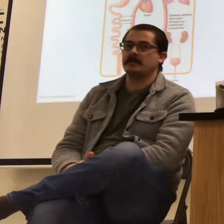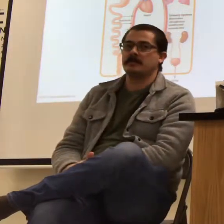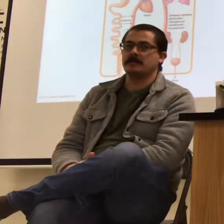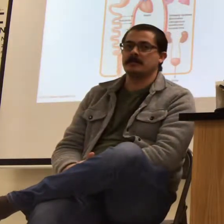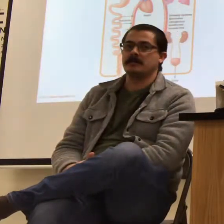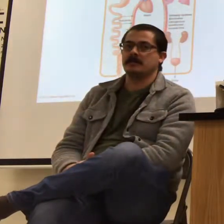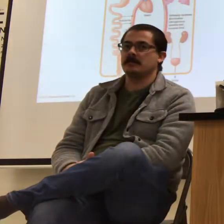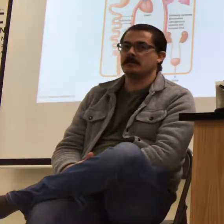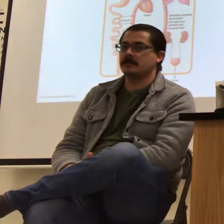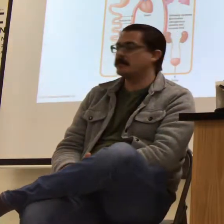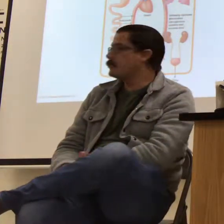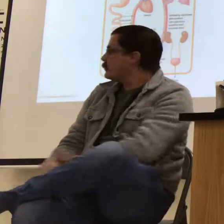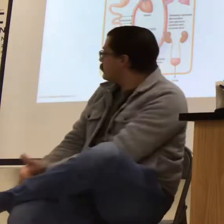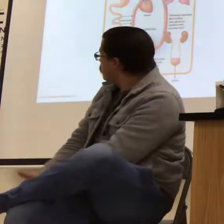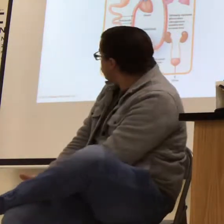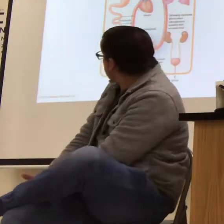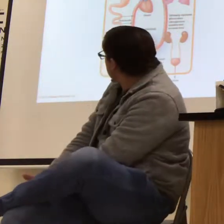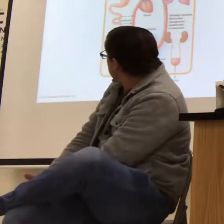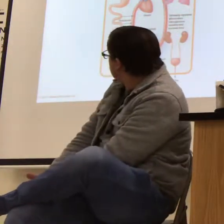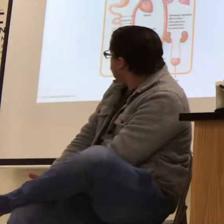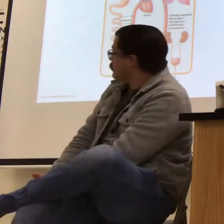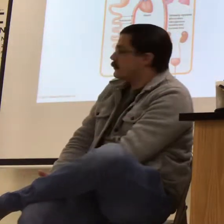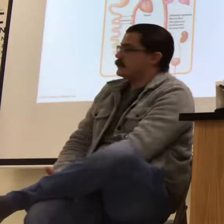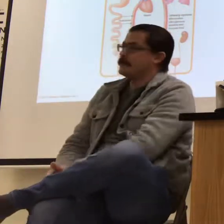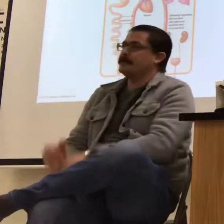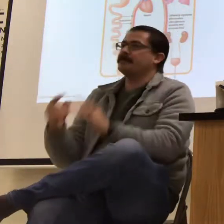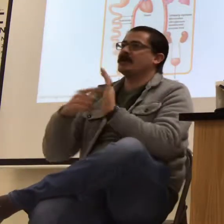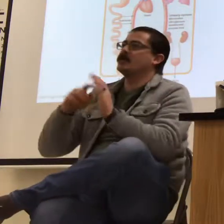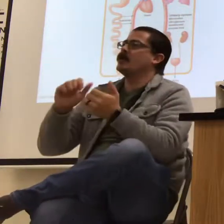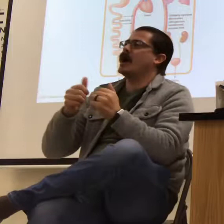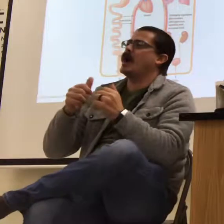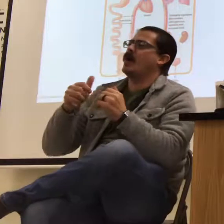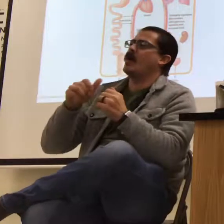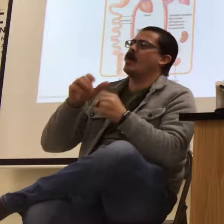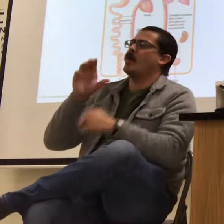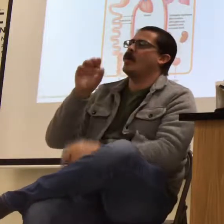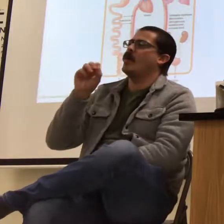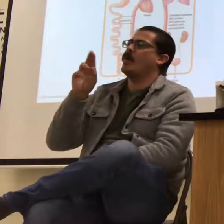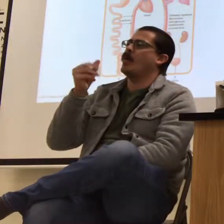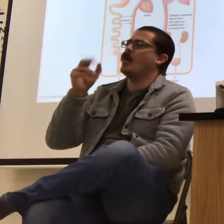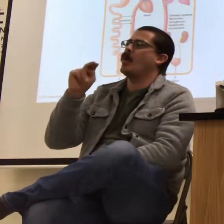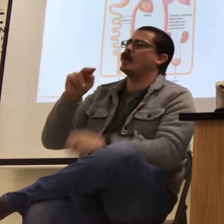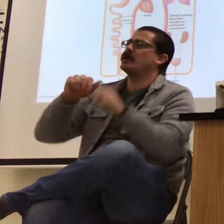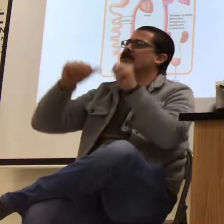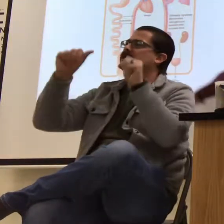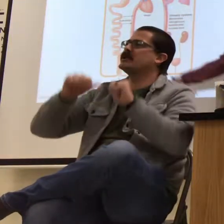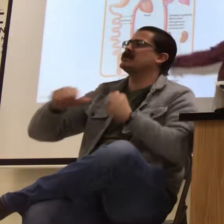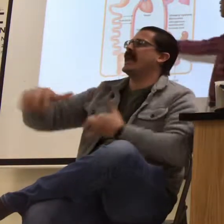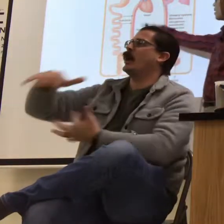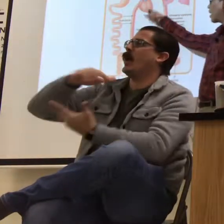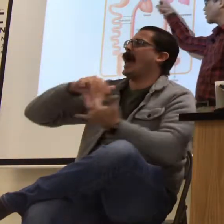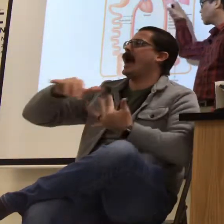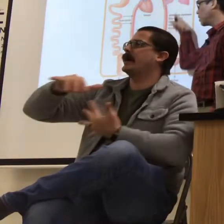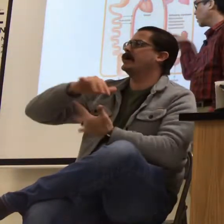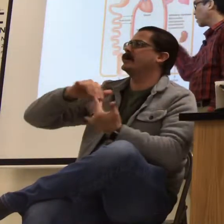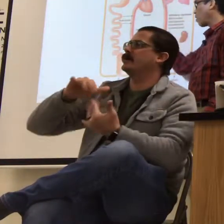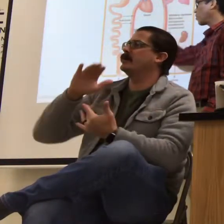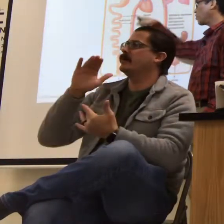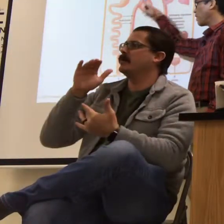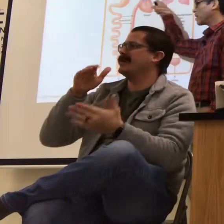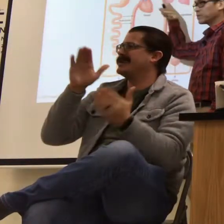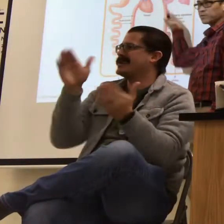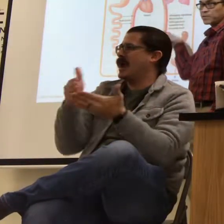What it's showing you is how organ systems kind of interact. And they put the centerpiece as